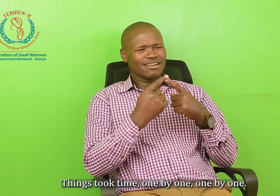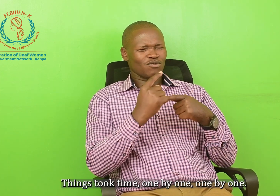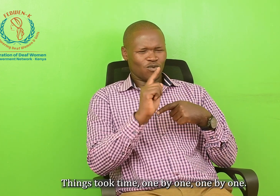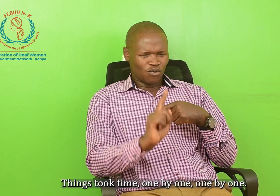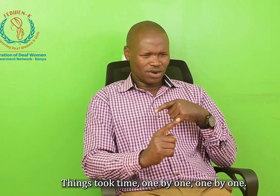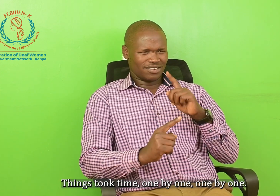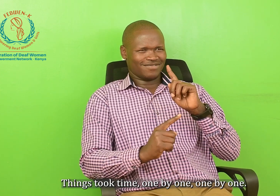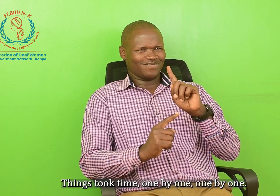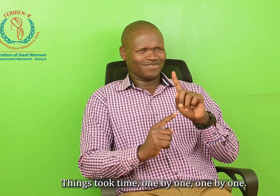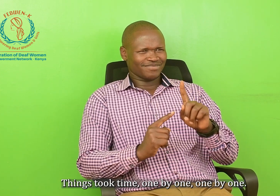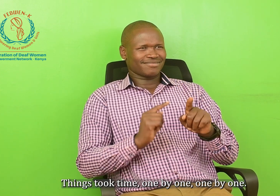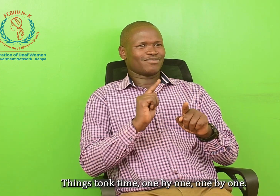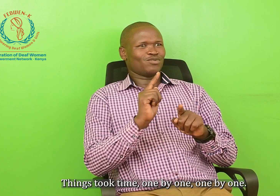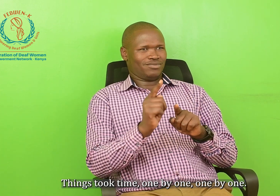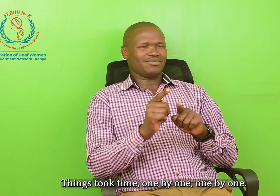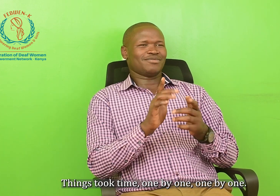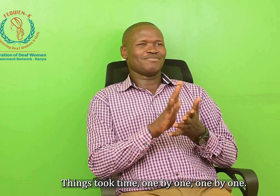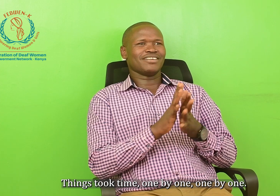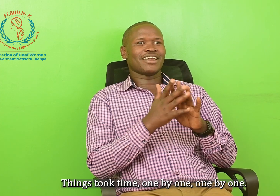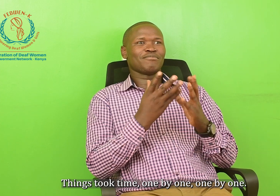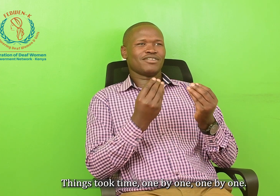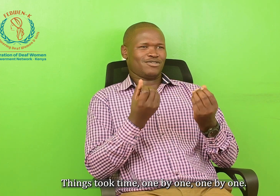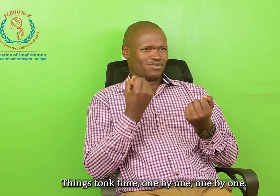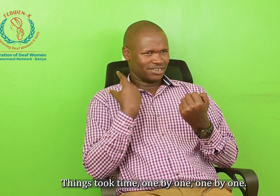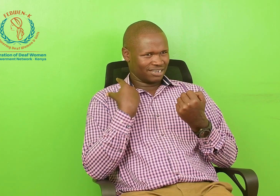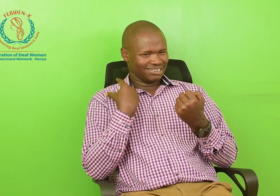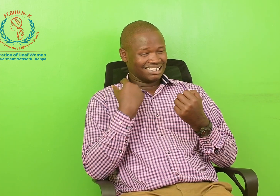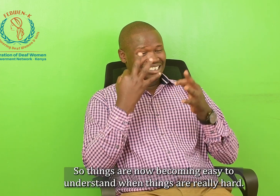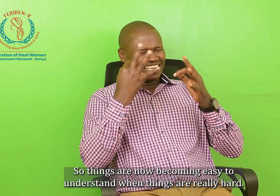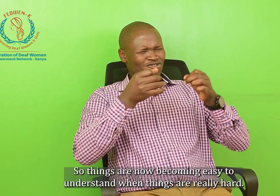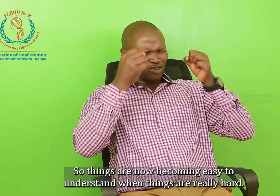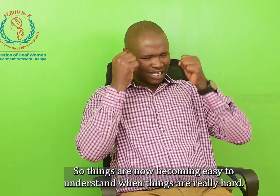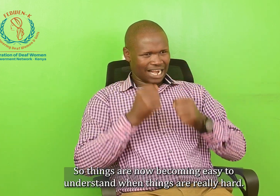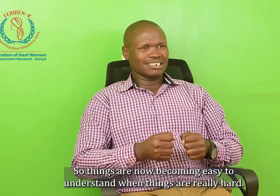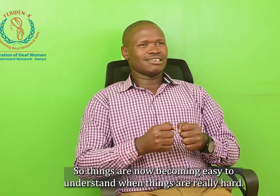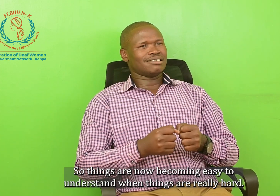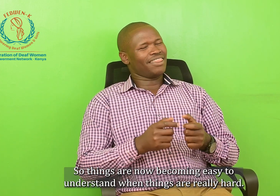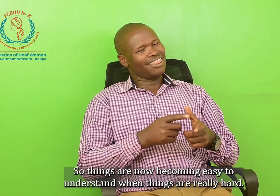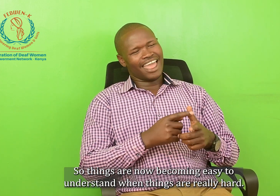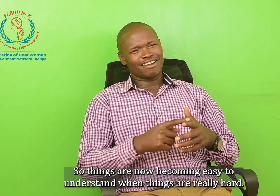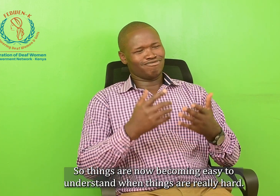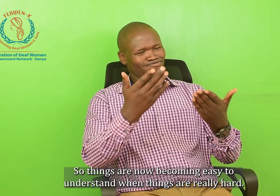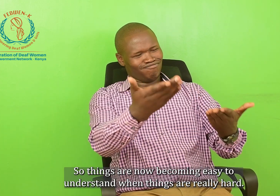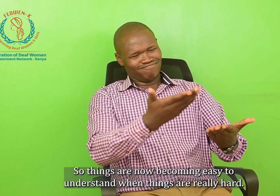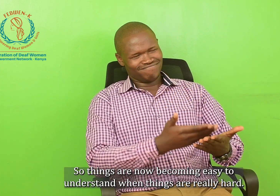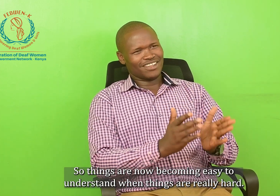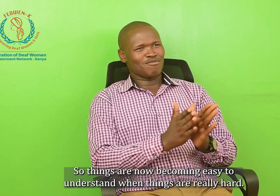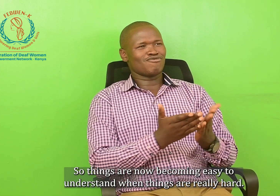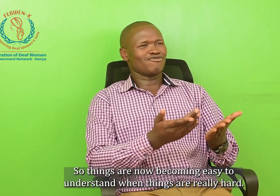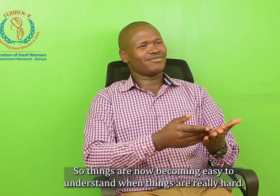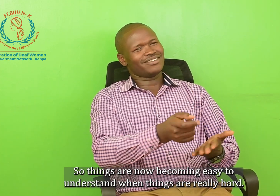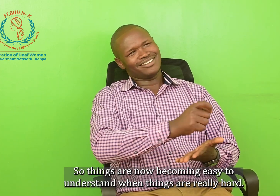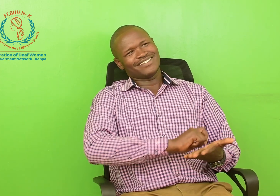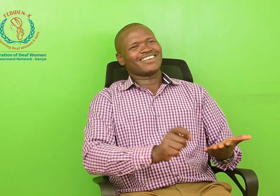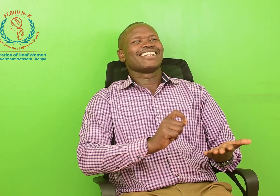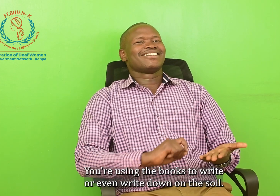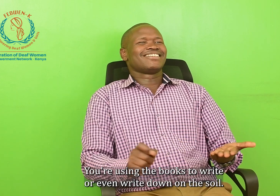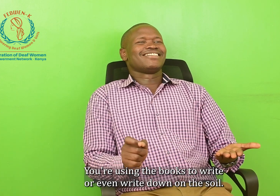took time, one by one, one by one. So things are now becoming easy to understand. When things are very hard, we are using